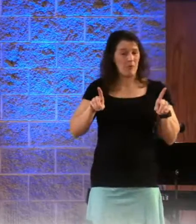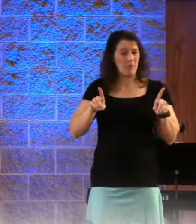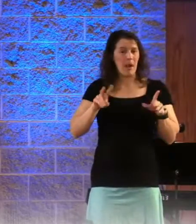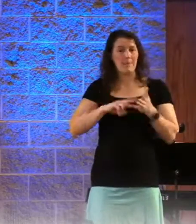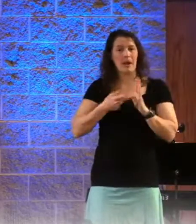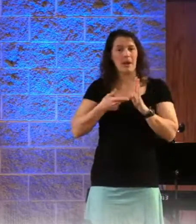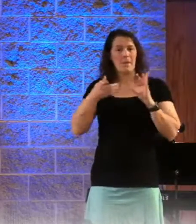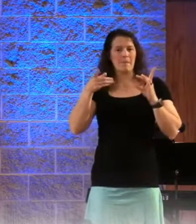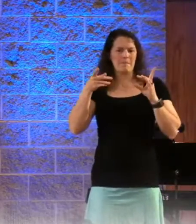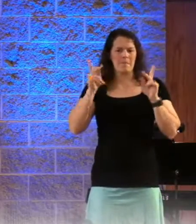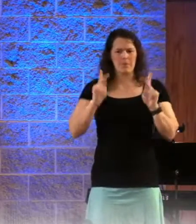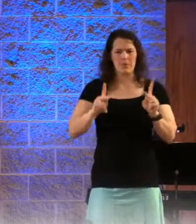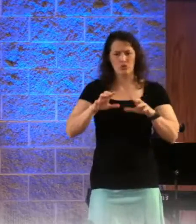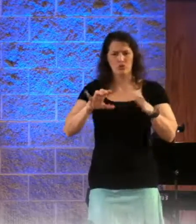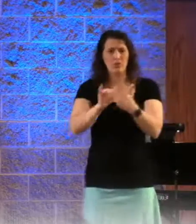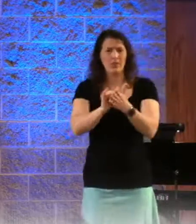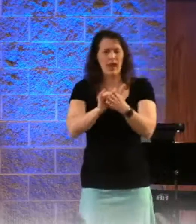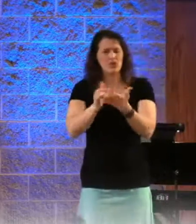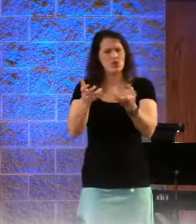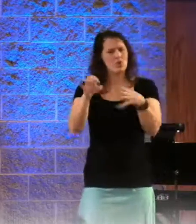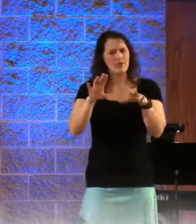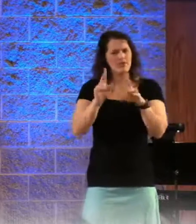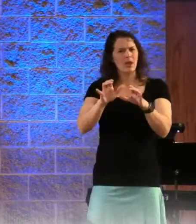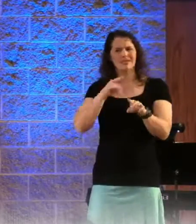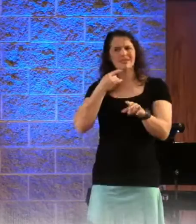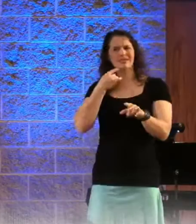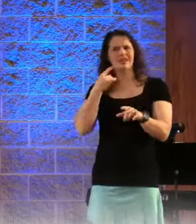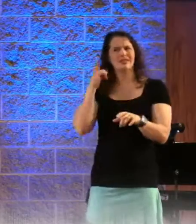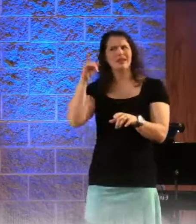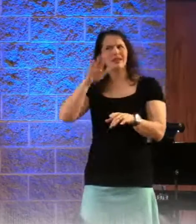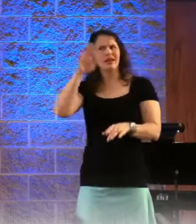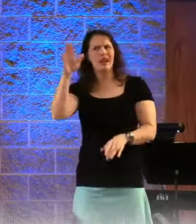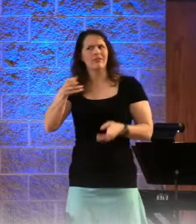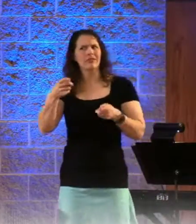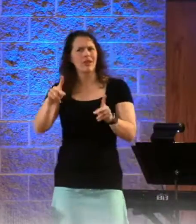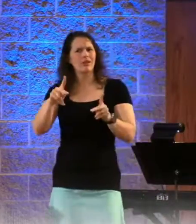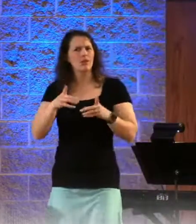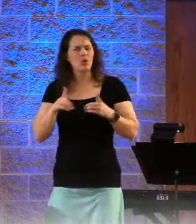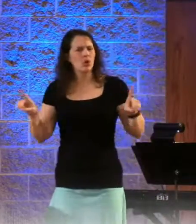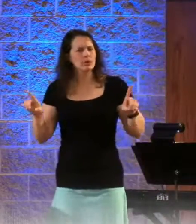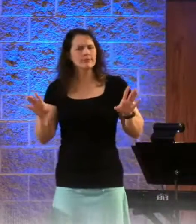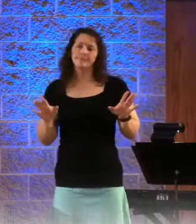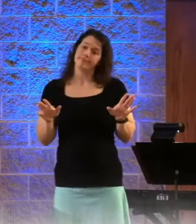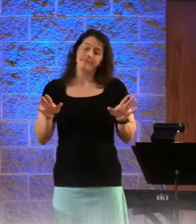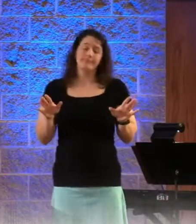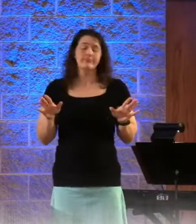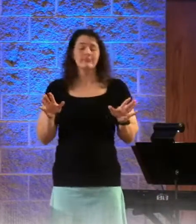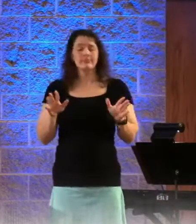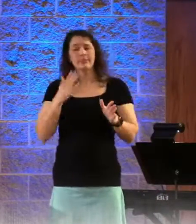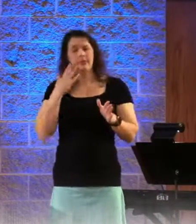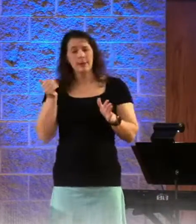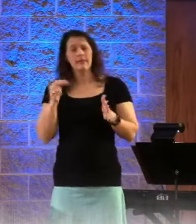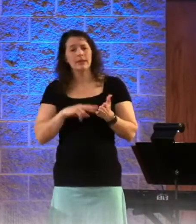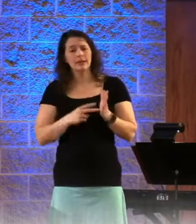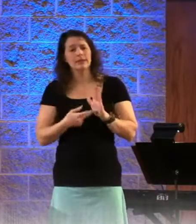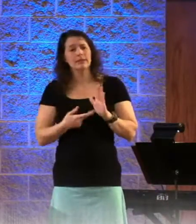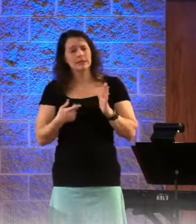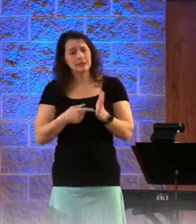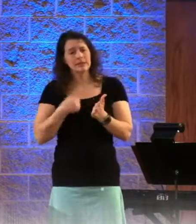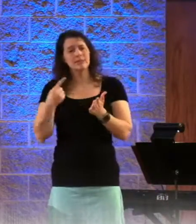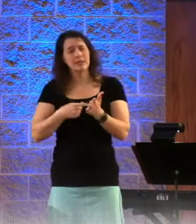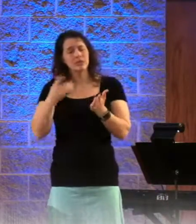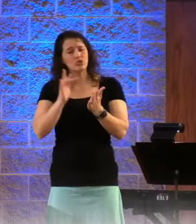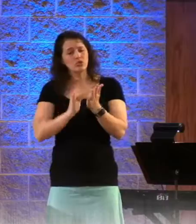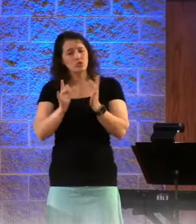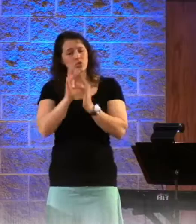out and do it, and we don't want people to do it, and so never allow divorce. And with the best of intentions, sometimes